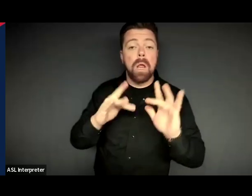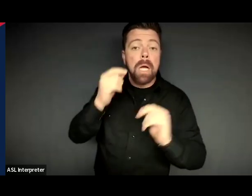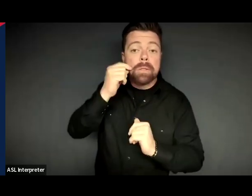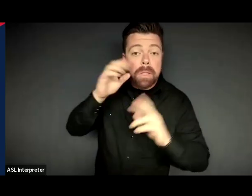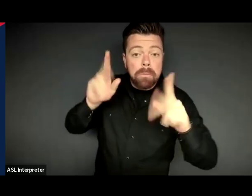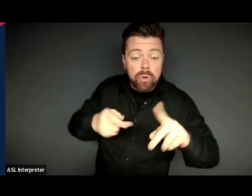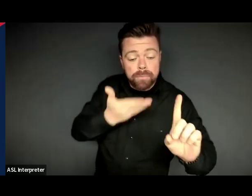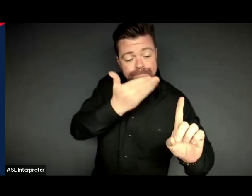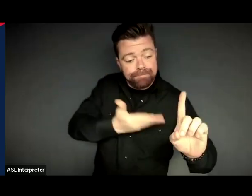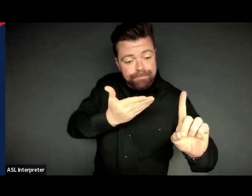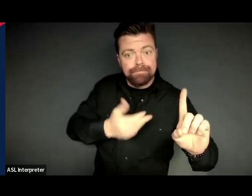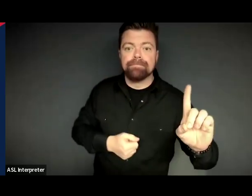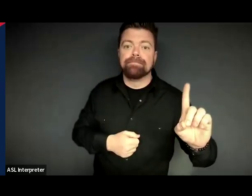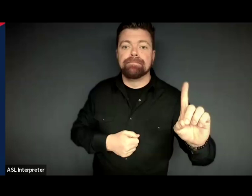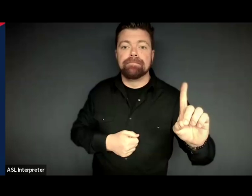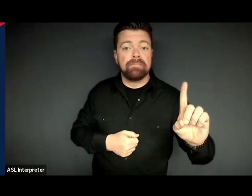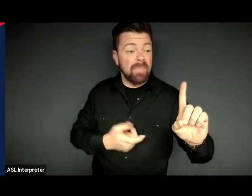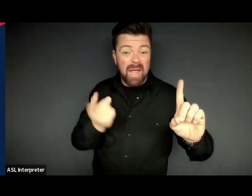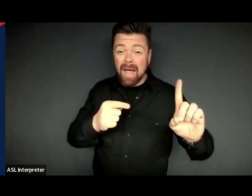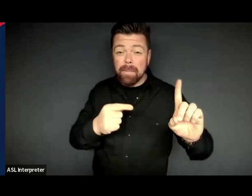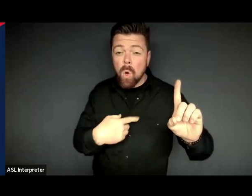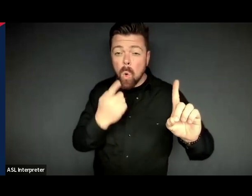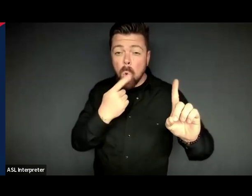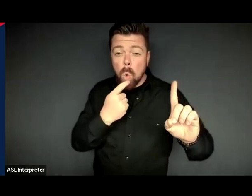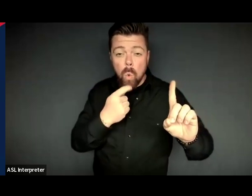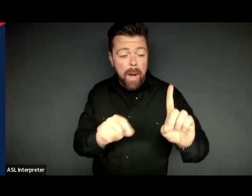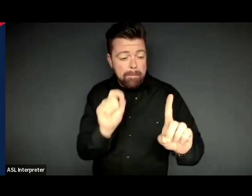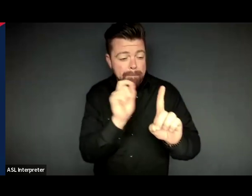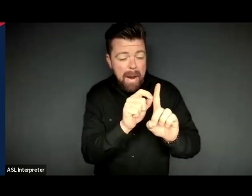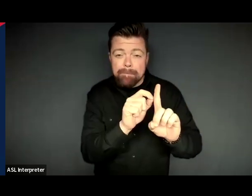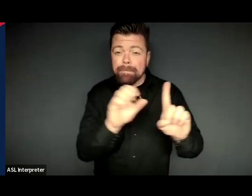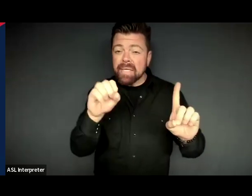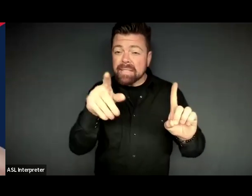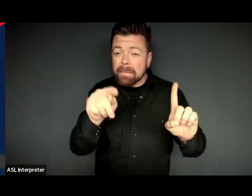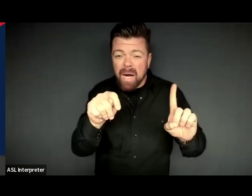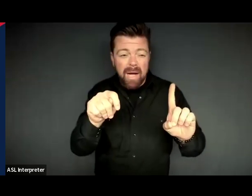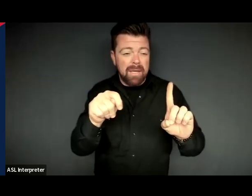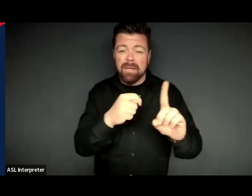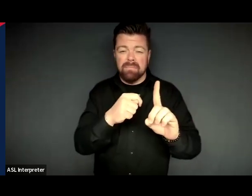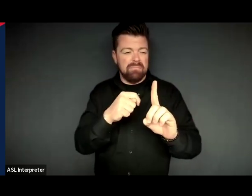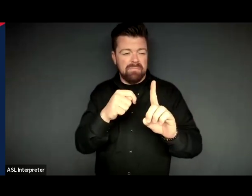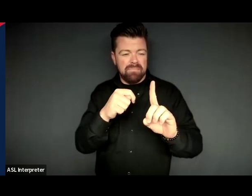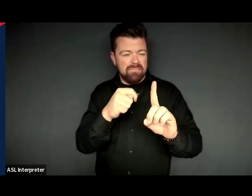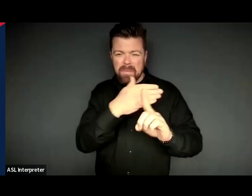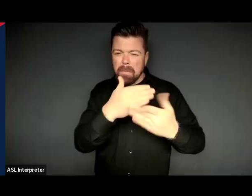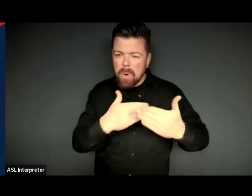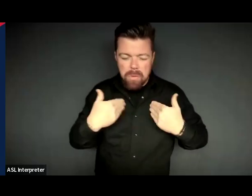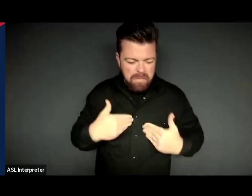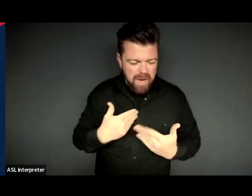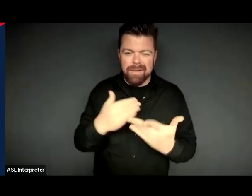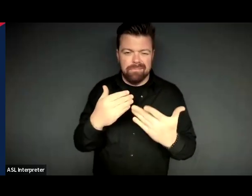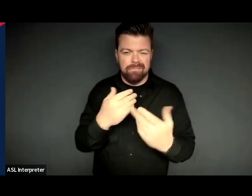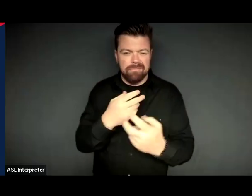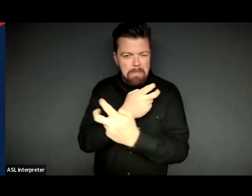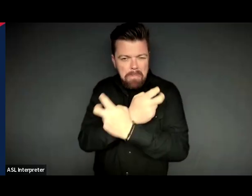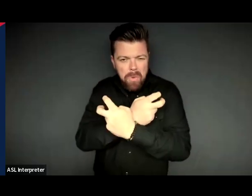person, you're if you get a red spot over a bony area, or if you have like a splint that you're wearing and